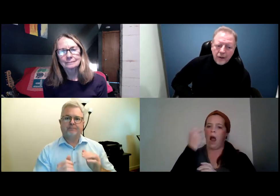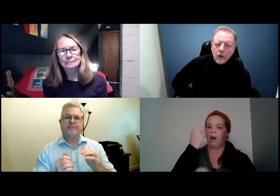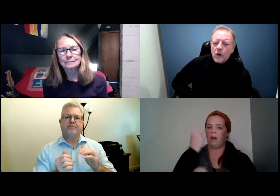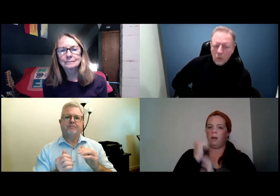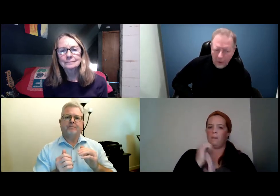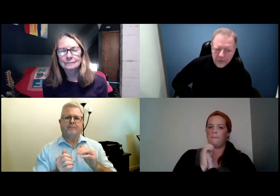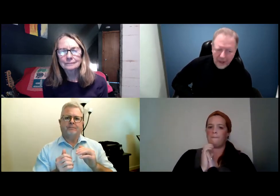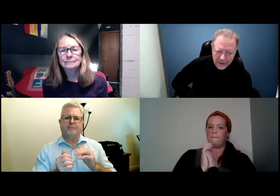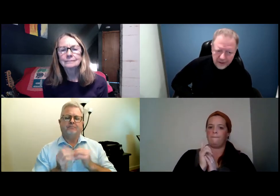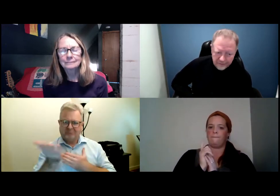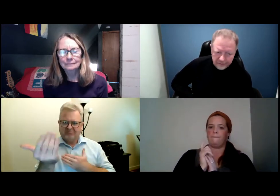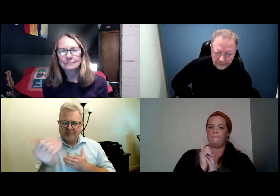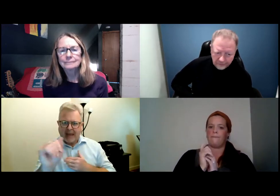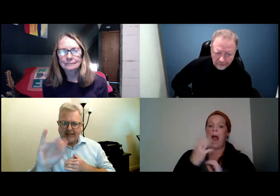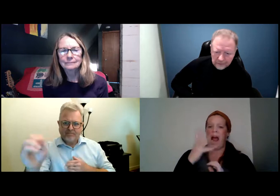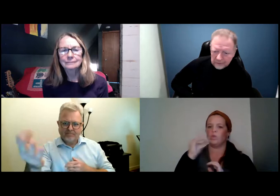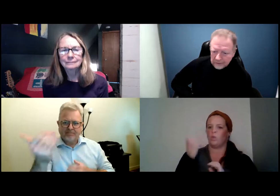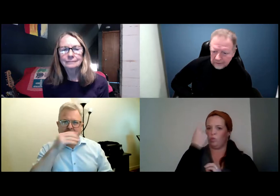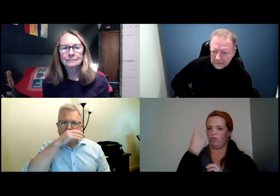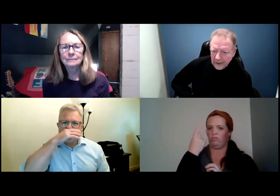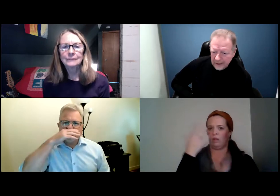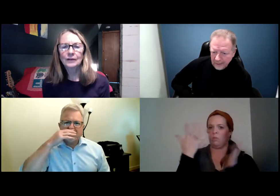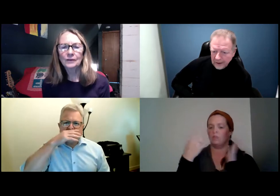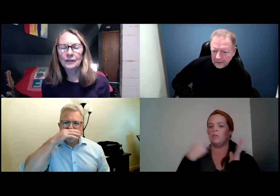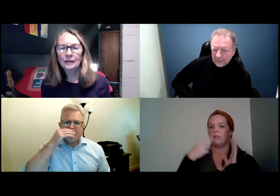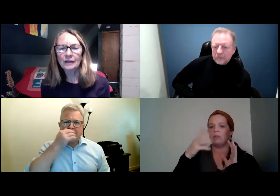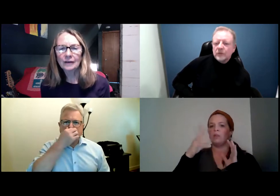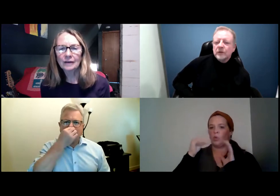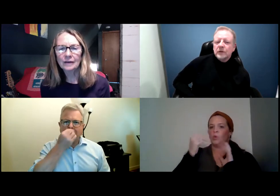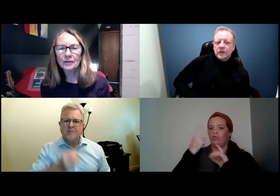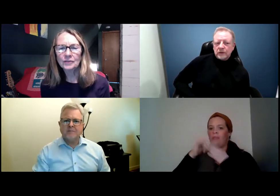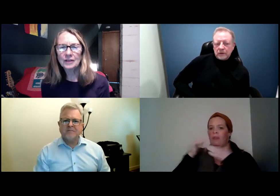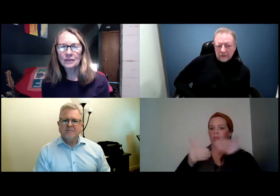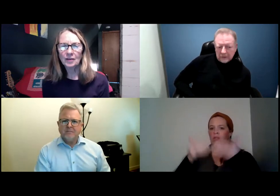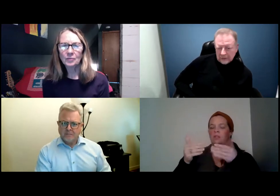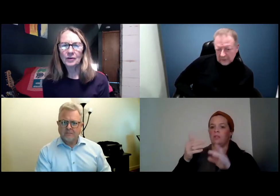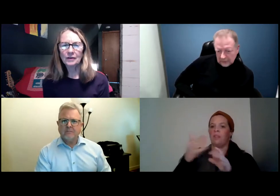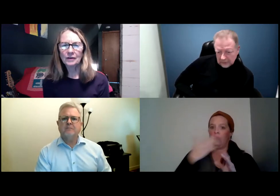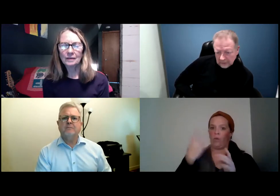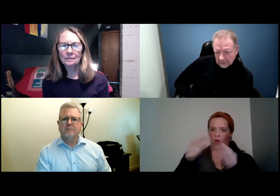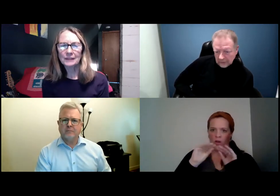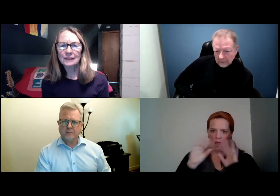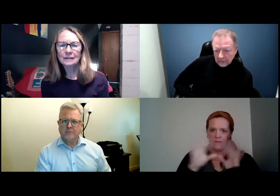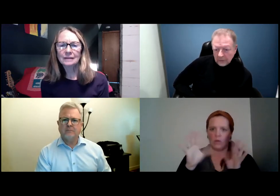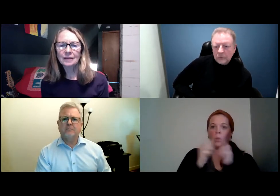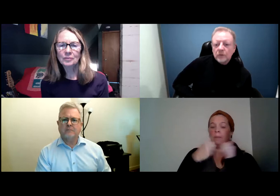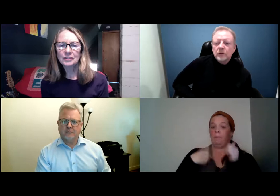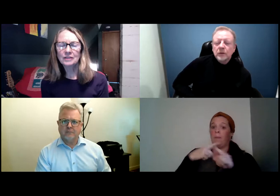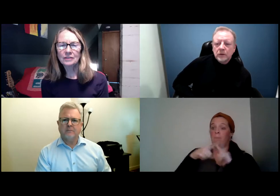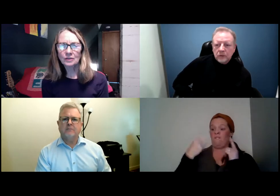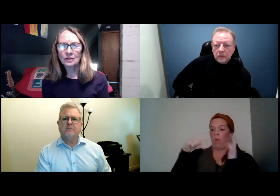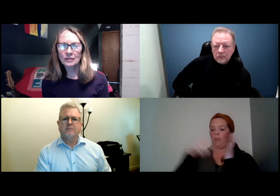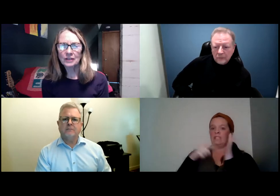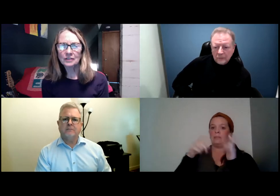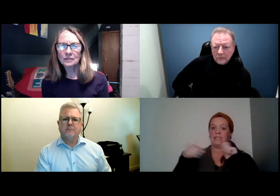with someone who was positive. Go ahead, Amy. Okay, yeah, I understand that part. I appreciate